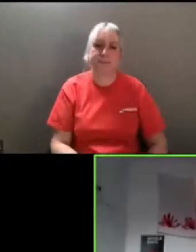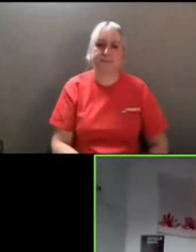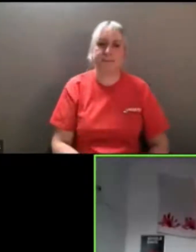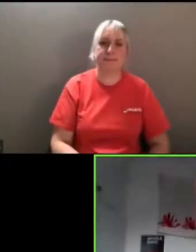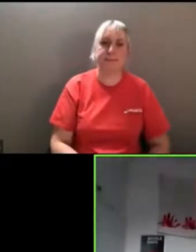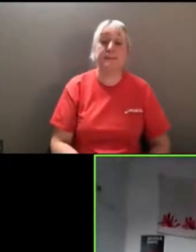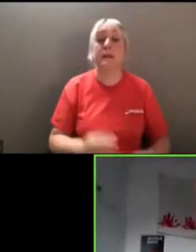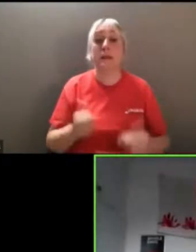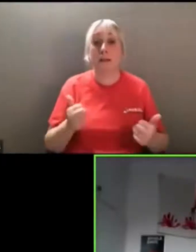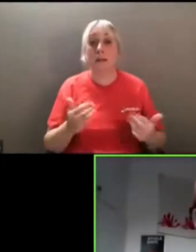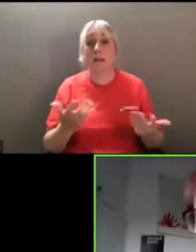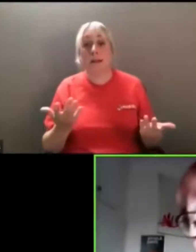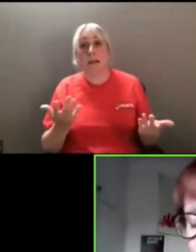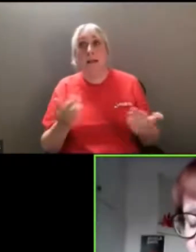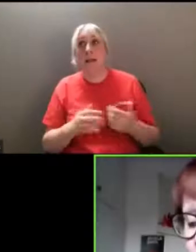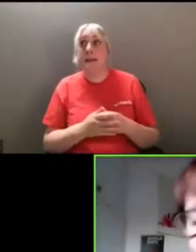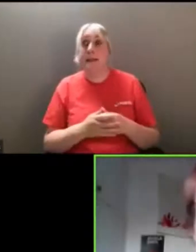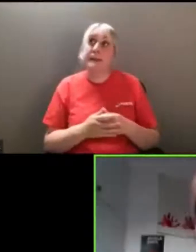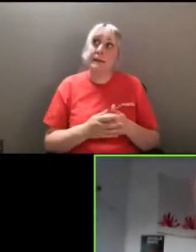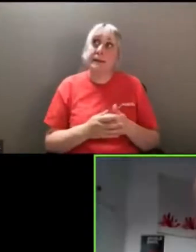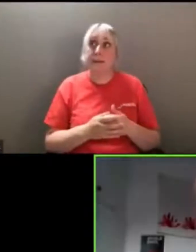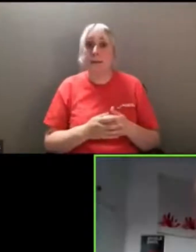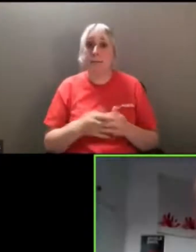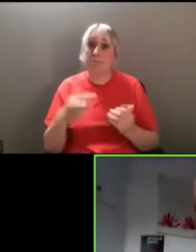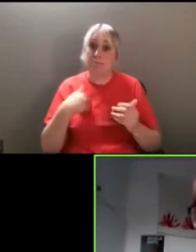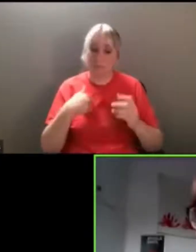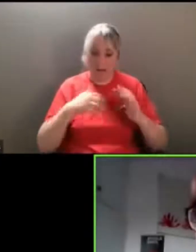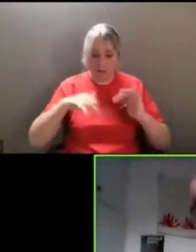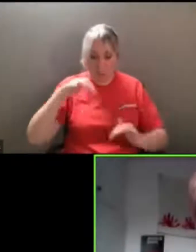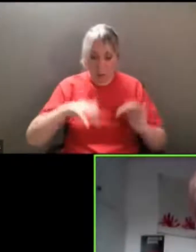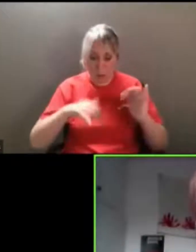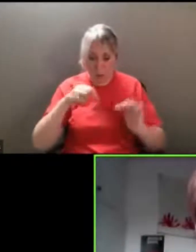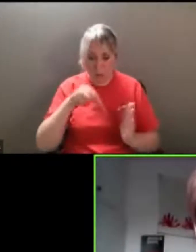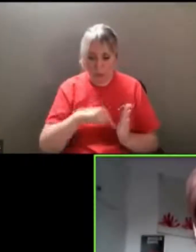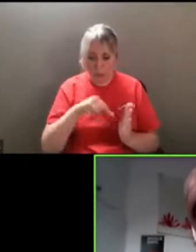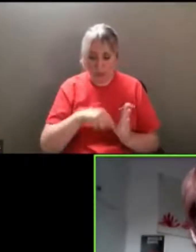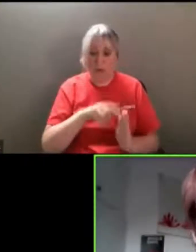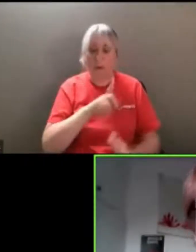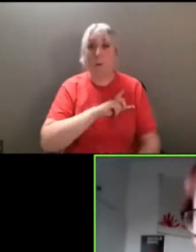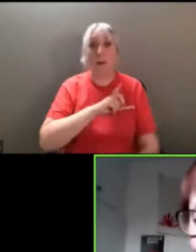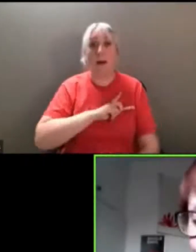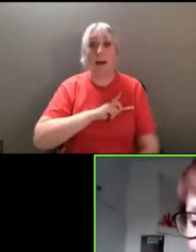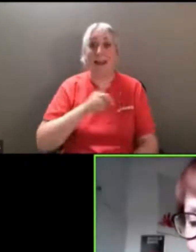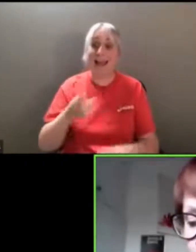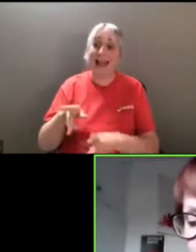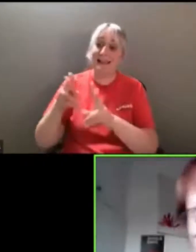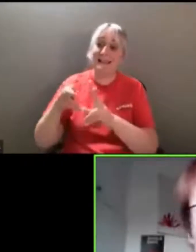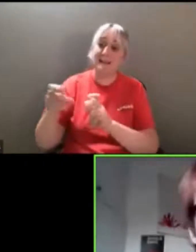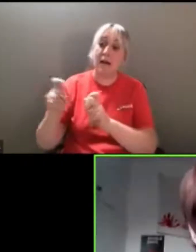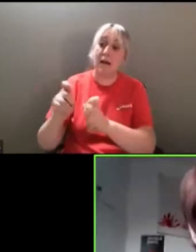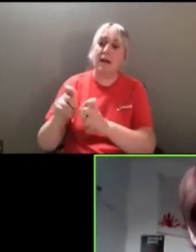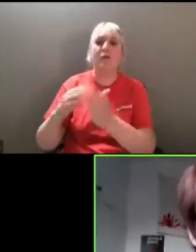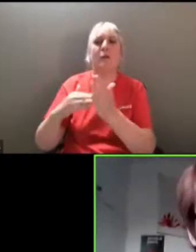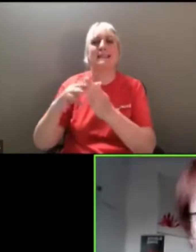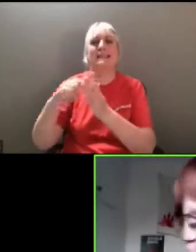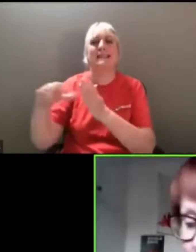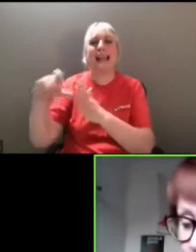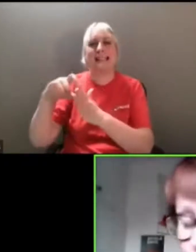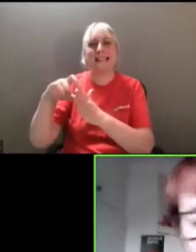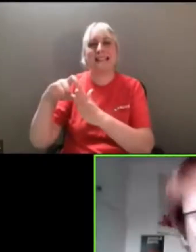So I suppose I wrote it because a commissioning editor from Zed Books called Ken